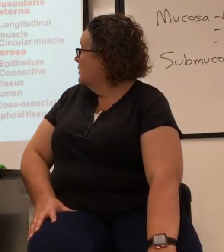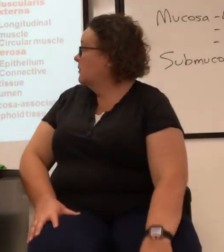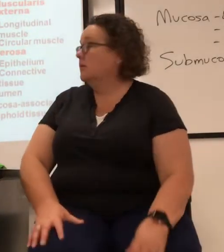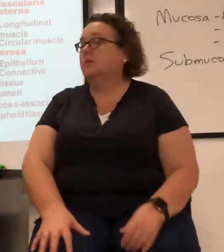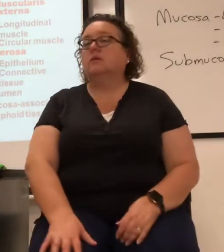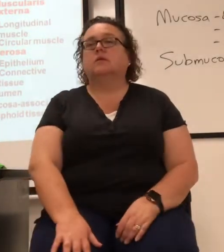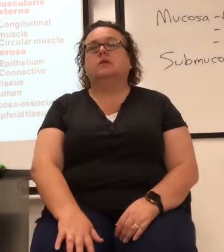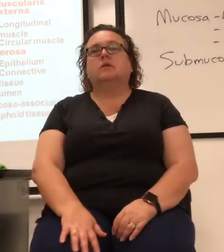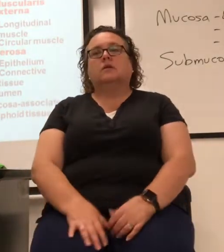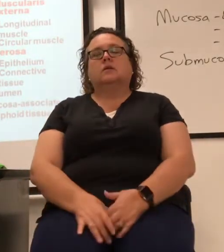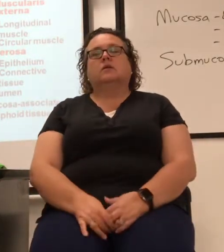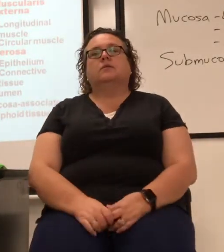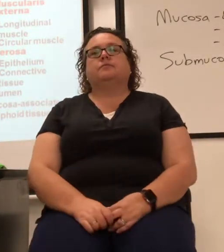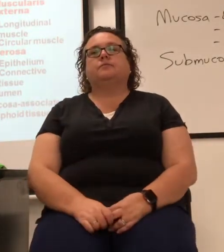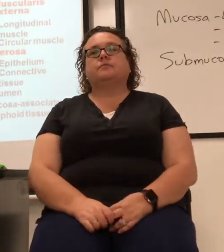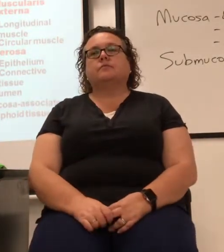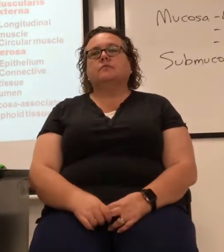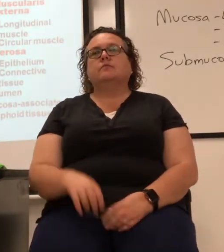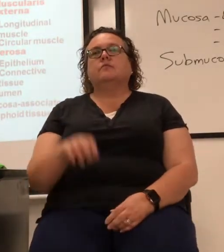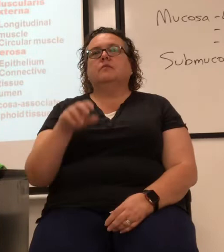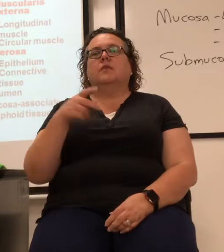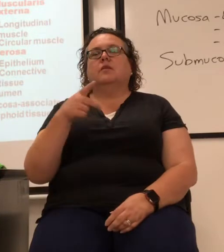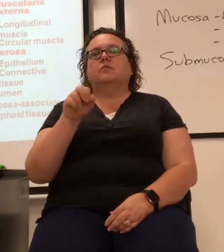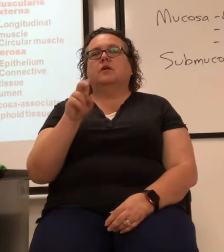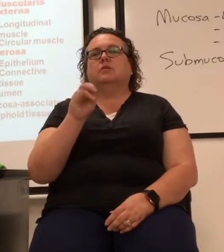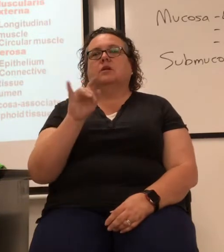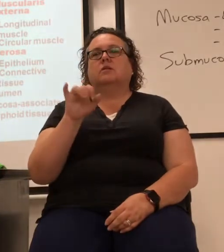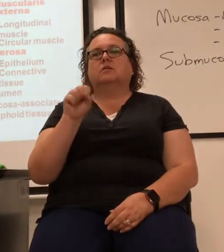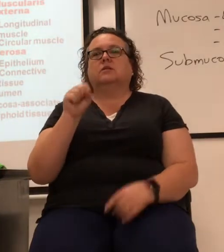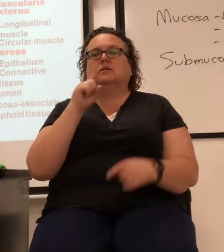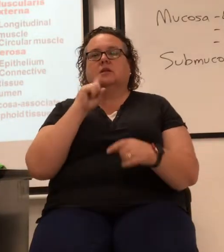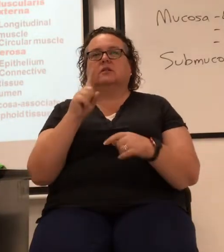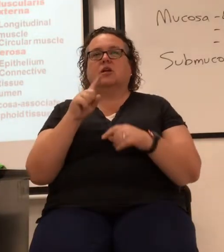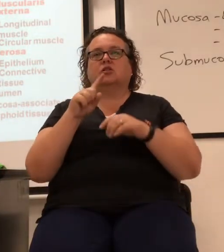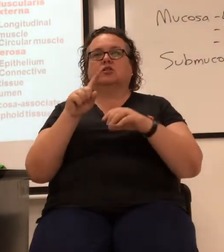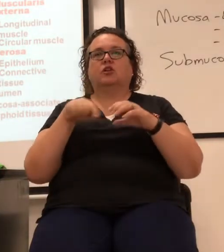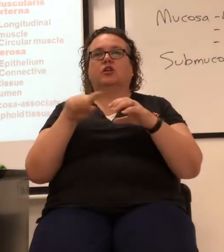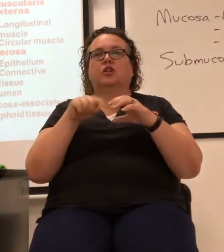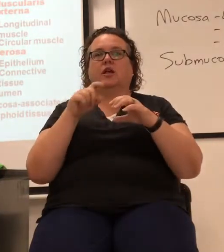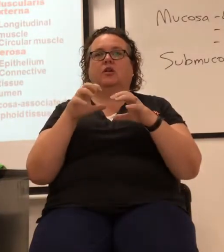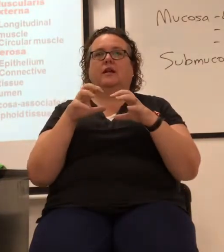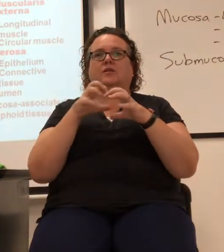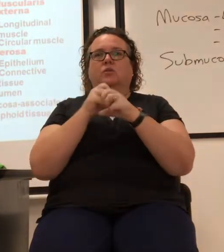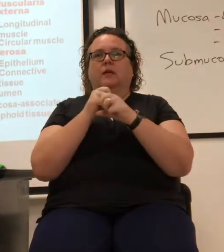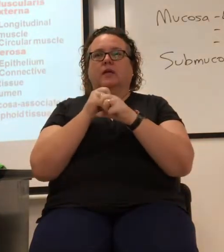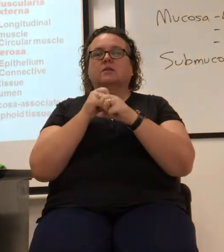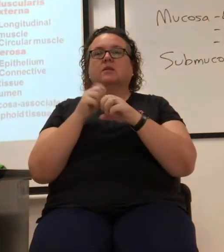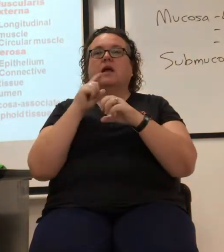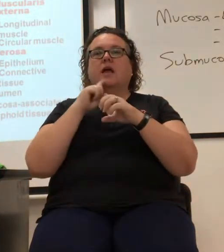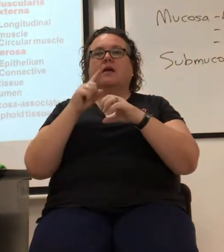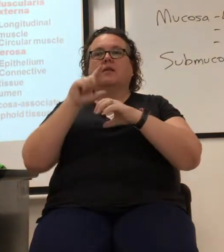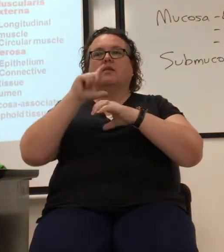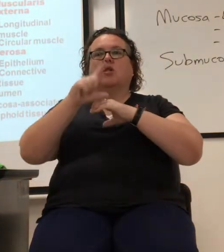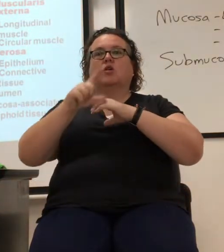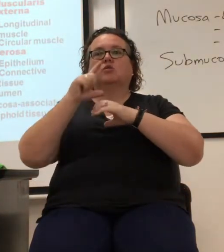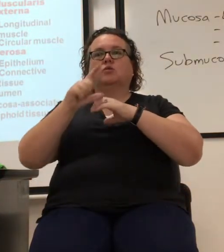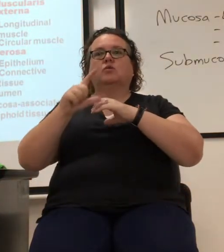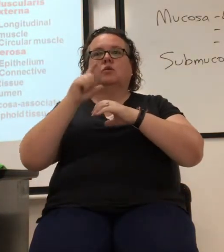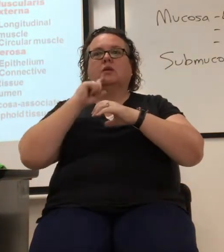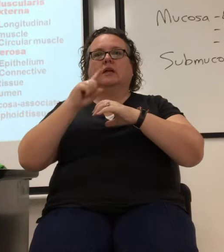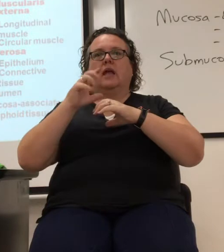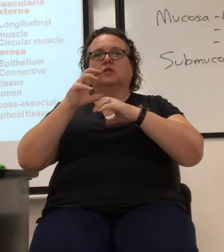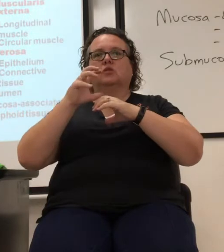Peristalsis is you kind of like, the circular layer can squeeze. The longitudinal layer kind of like shrinks. You know, you squeeze and